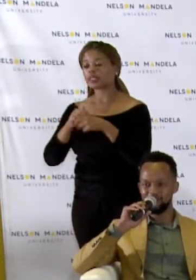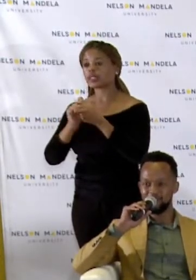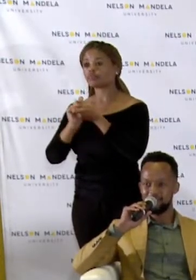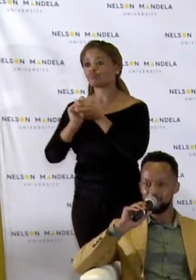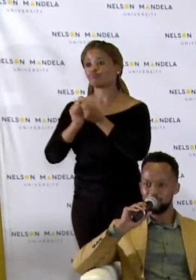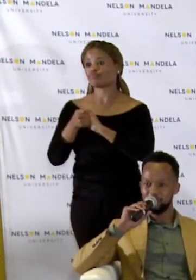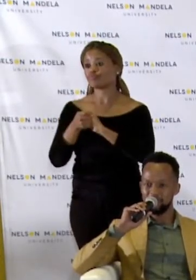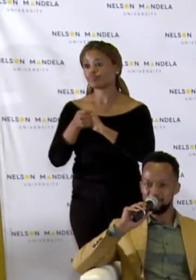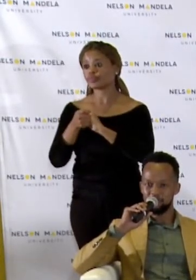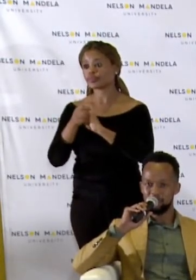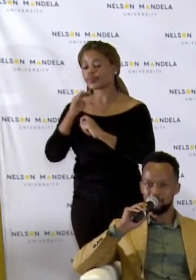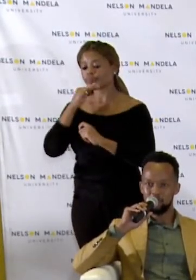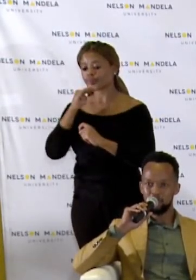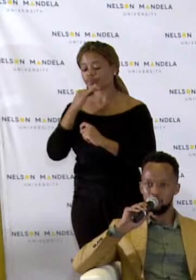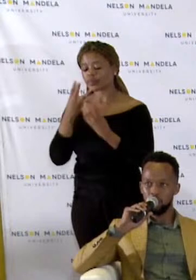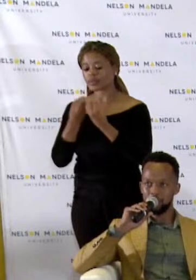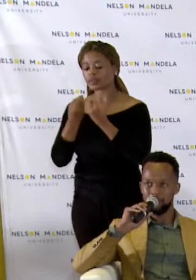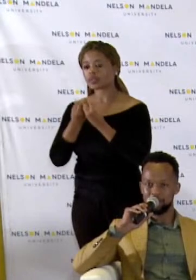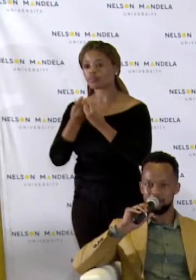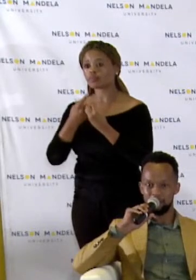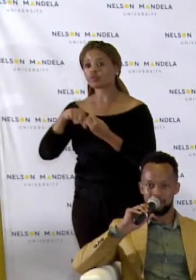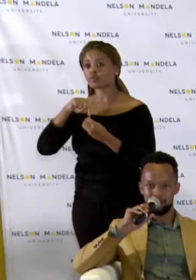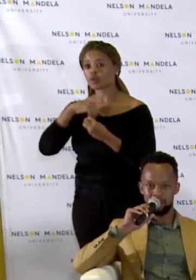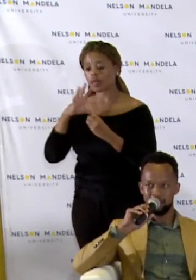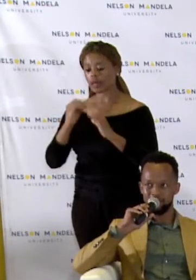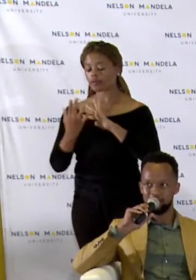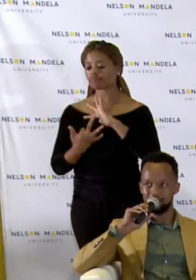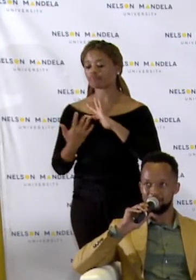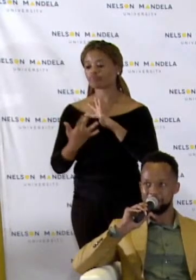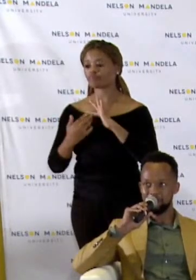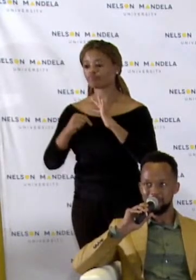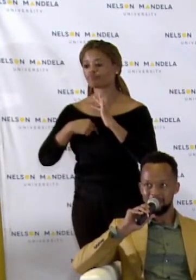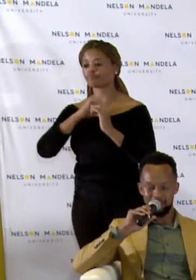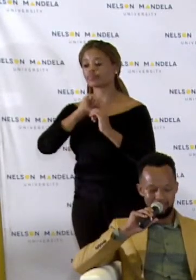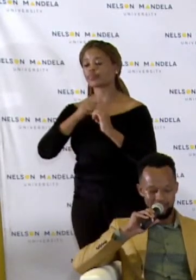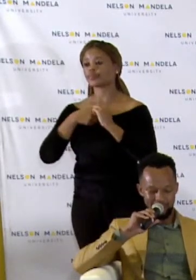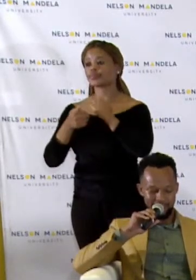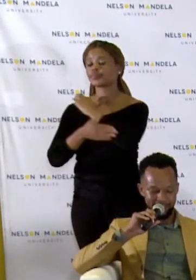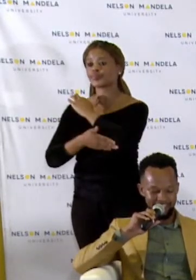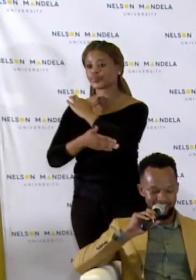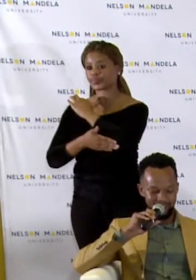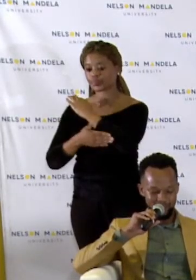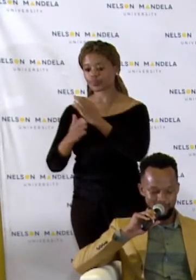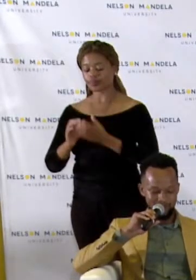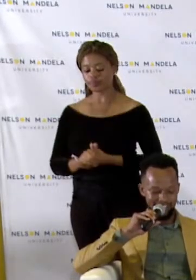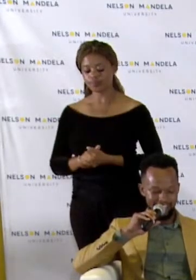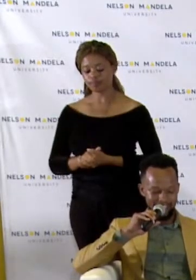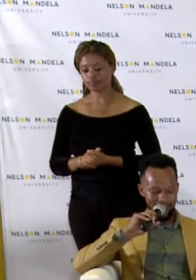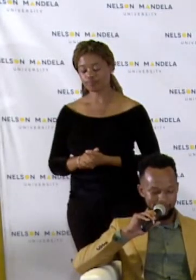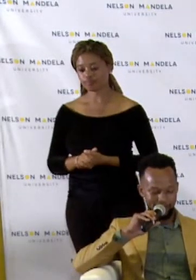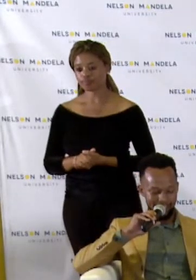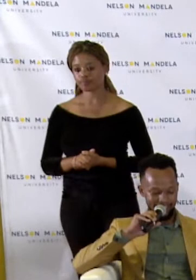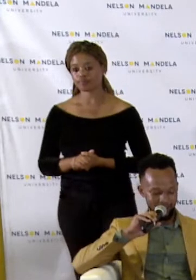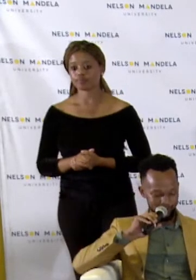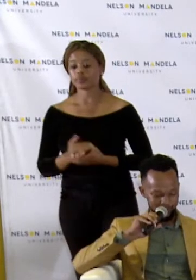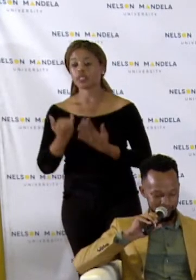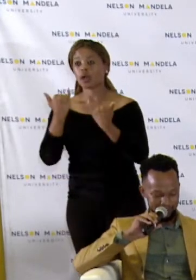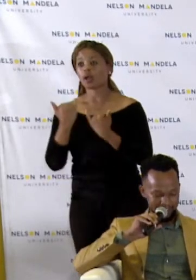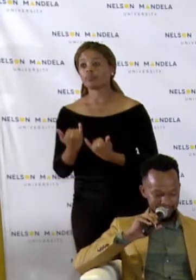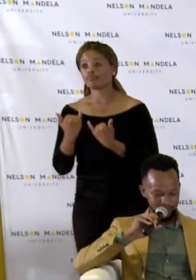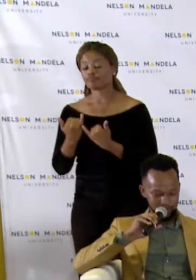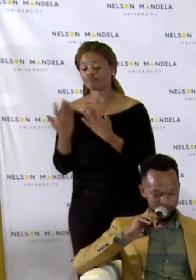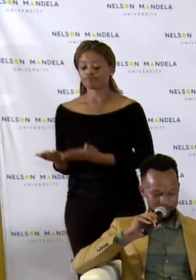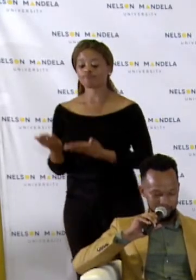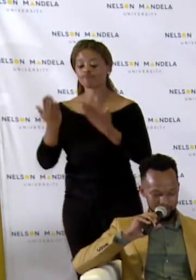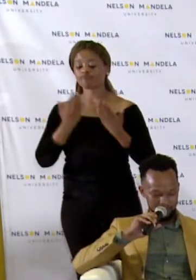funny enough, which means it's something that we're all quite passionate about in our country, yeah? Okay, so now I'm going to hand